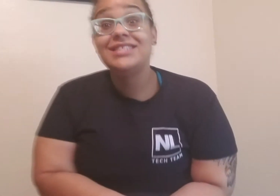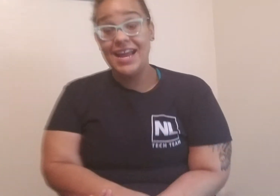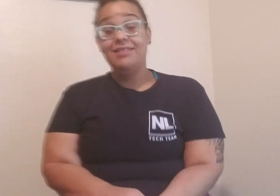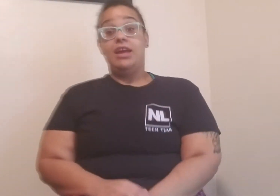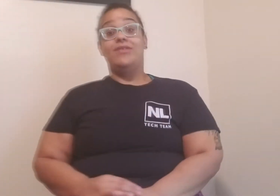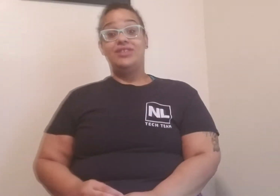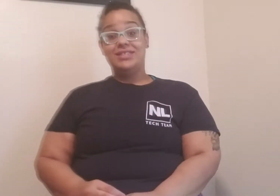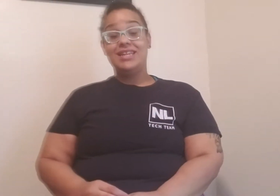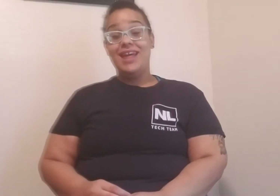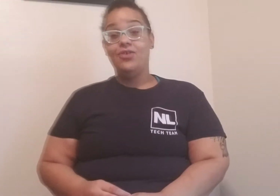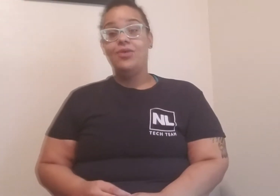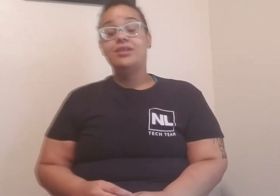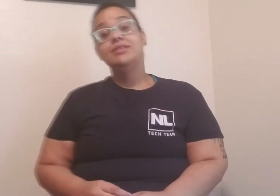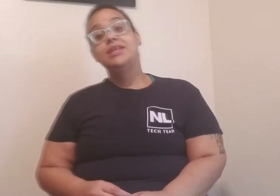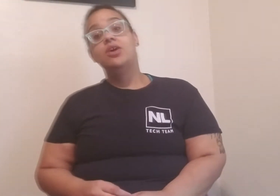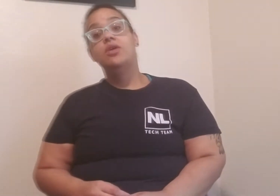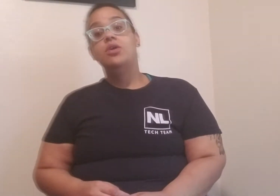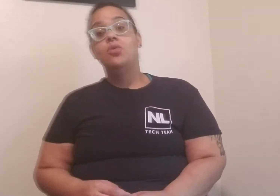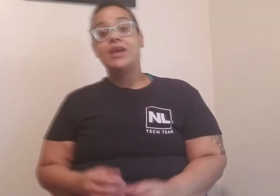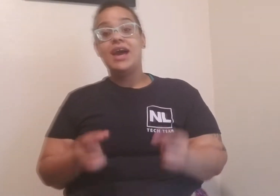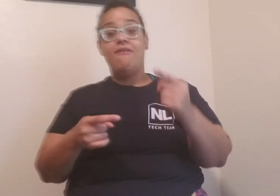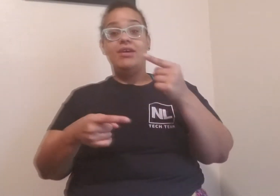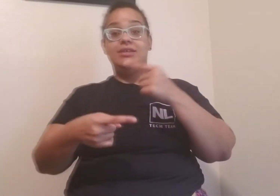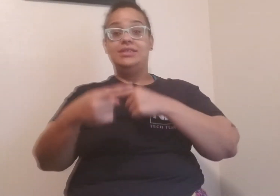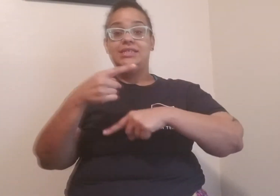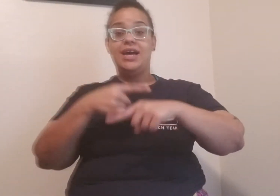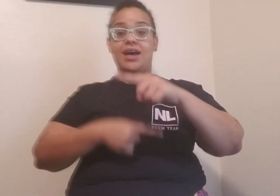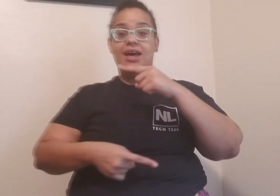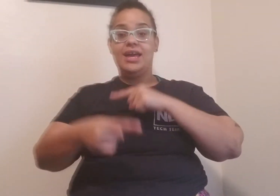Sign language, that's another one. So we have sign